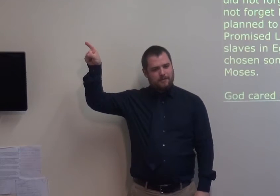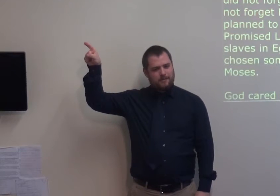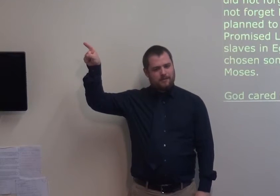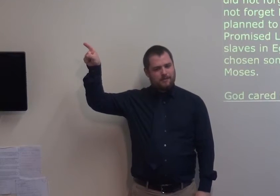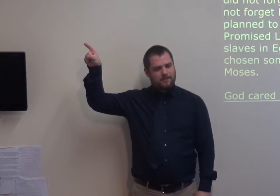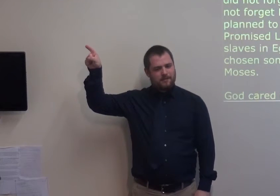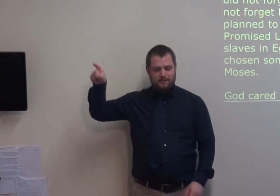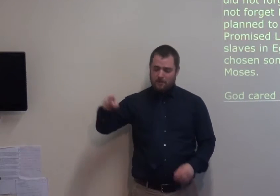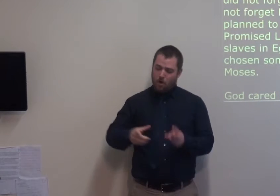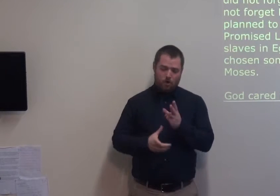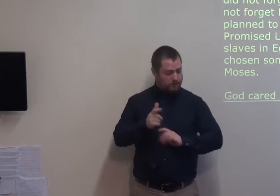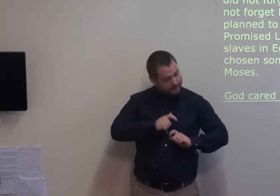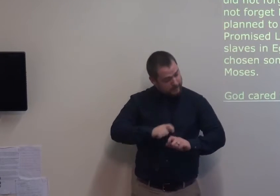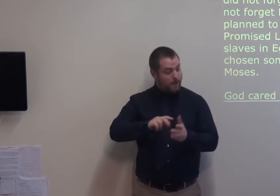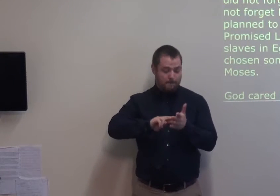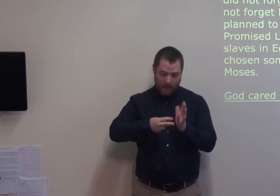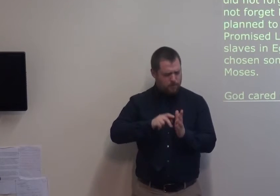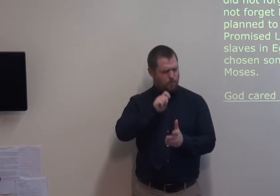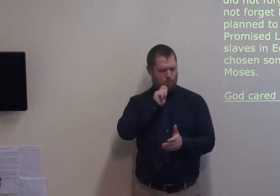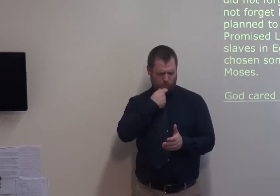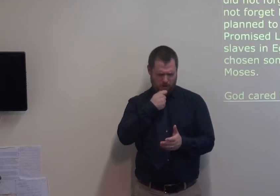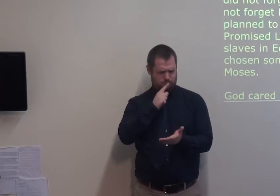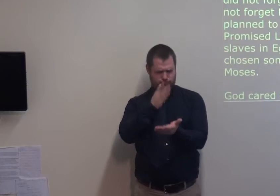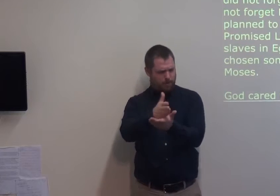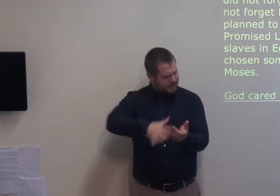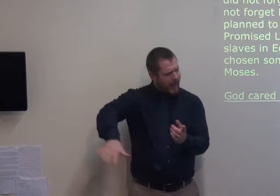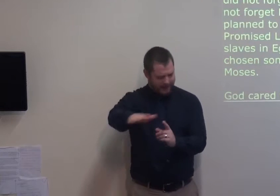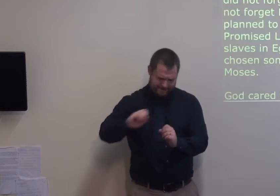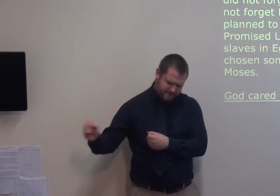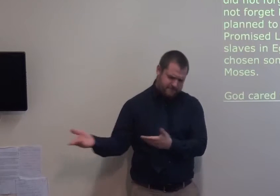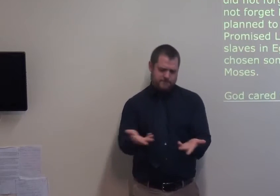God still planned to give the Jews the promised land.